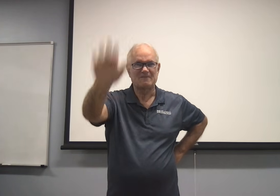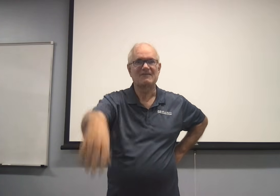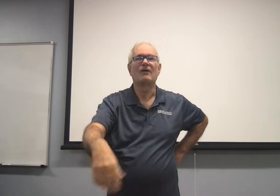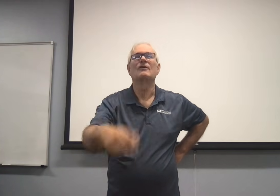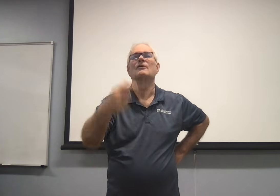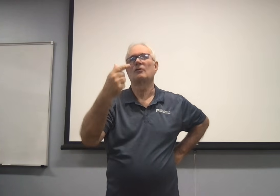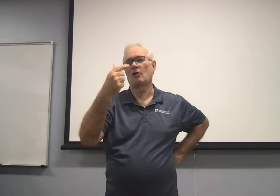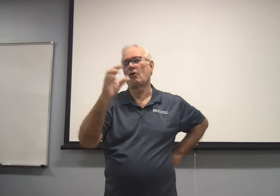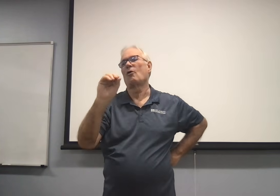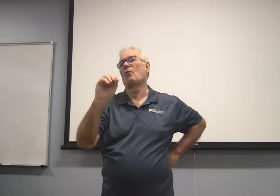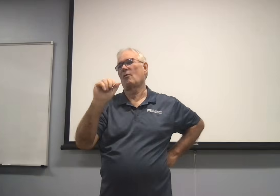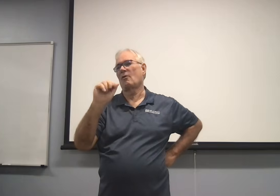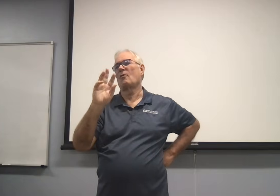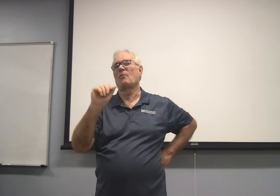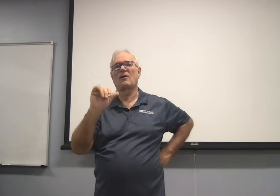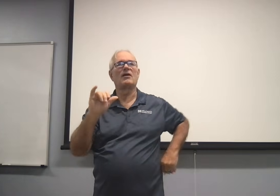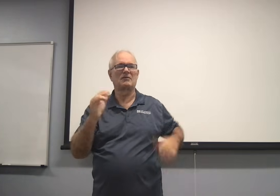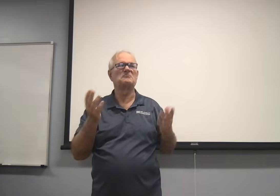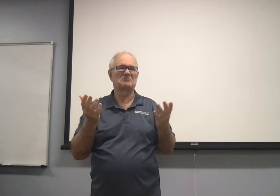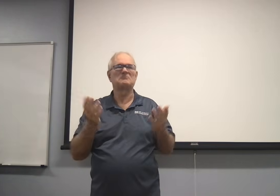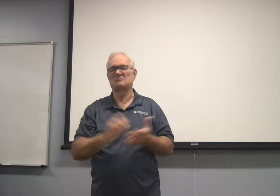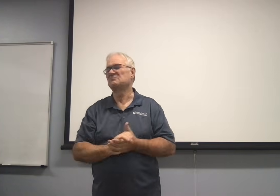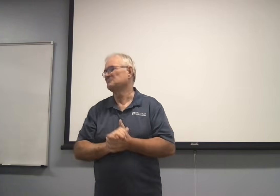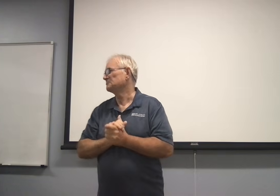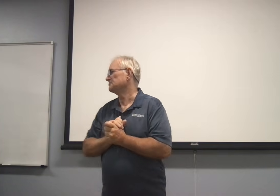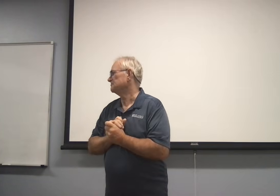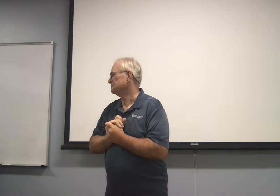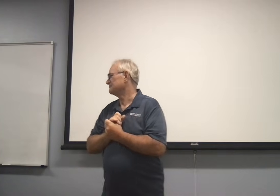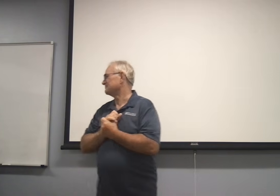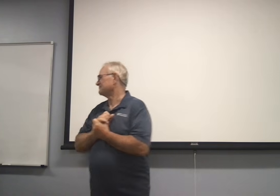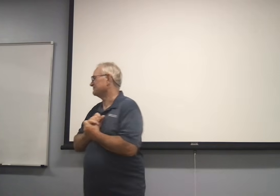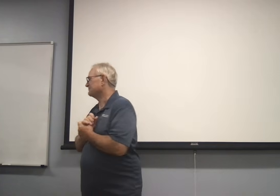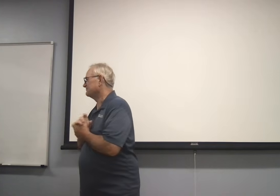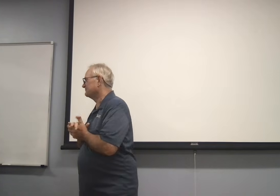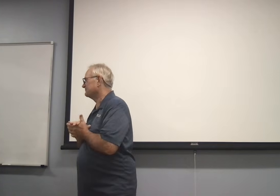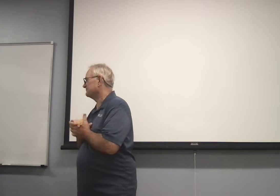Shoot. I would sign go away, just for a little bit of emphasis.